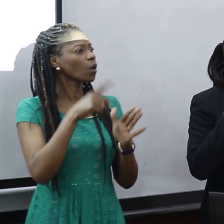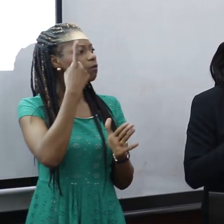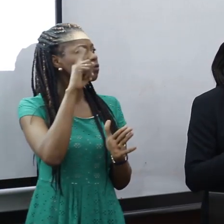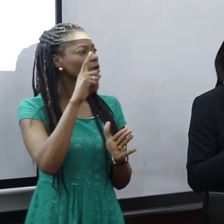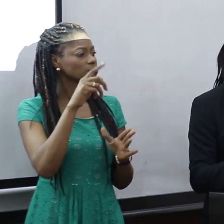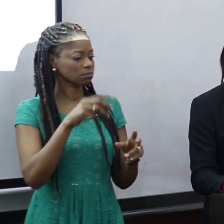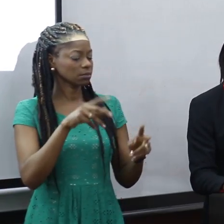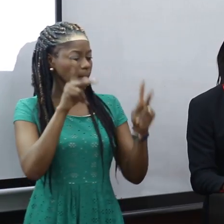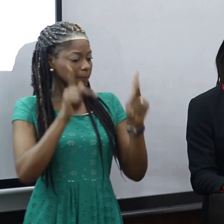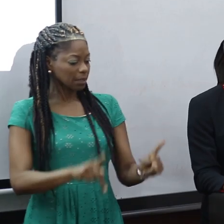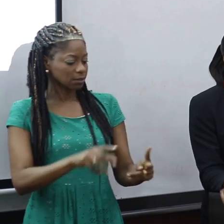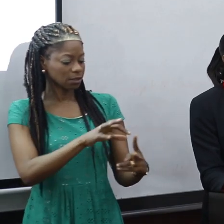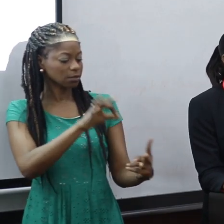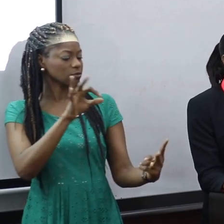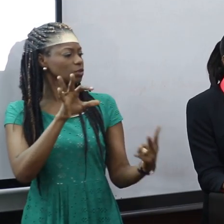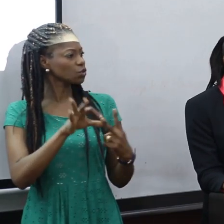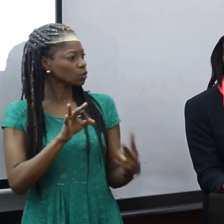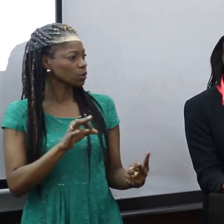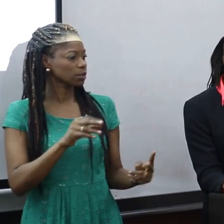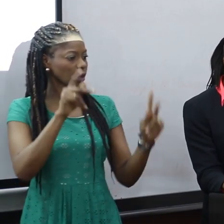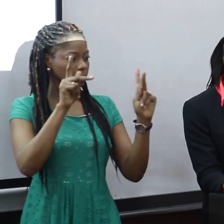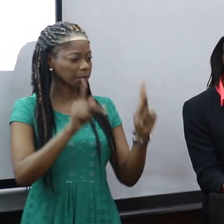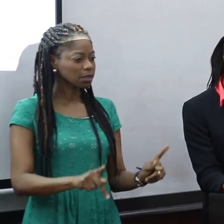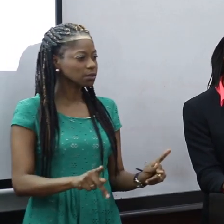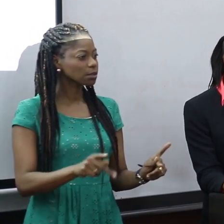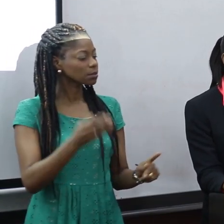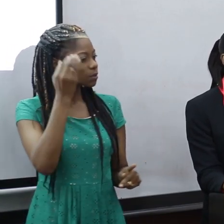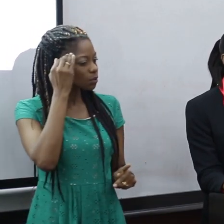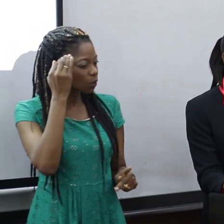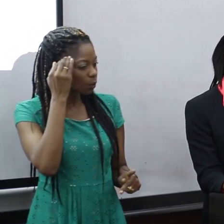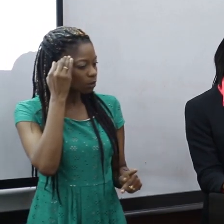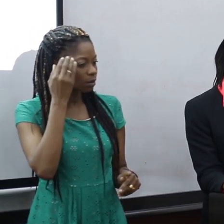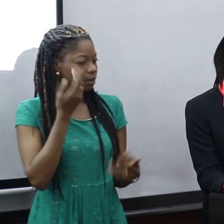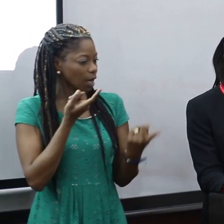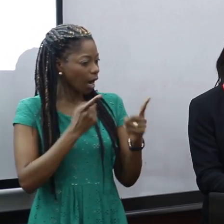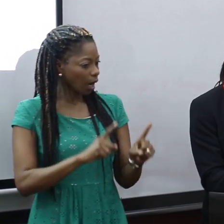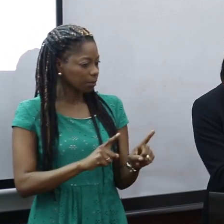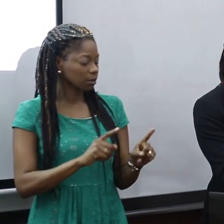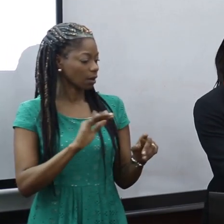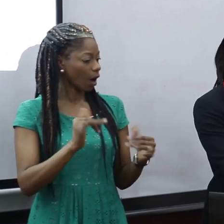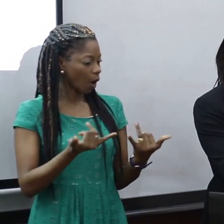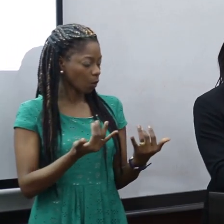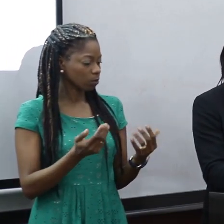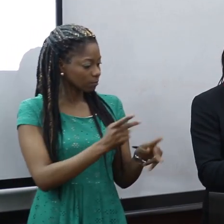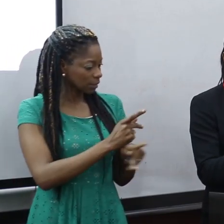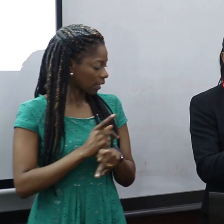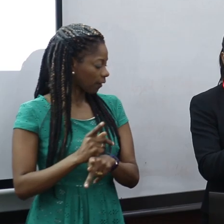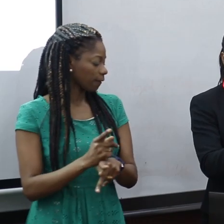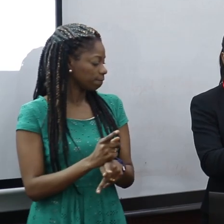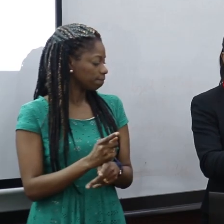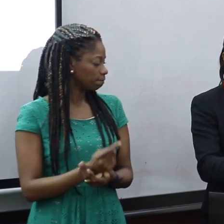solely within the individual, literally requiring treatment and control of that individual for their own good.